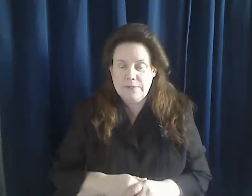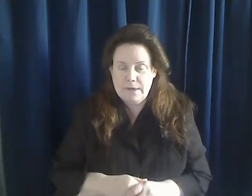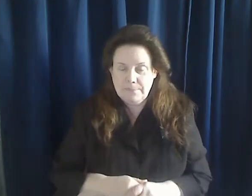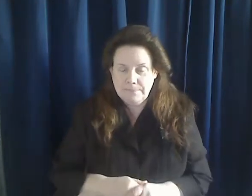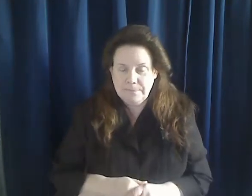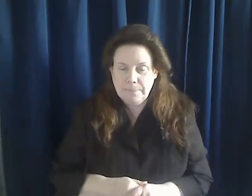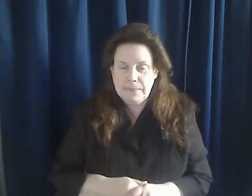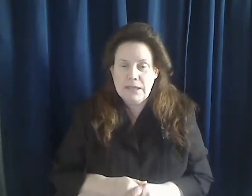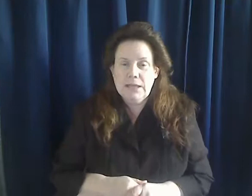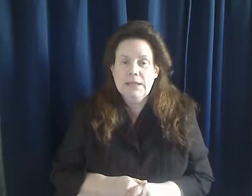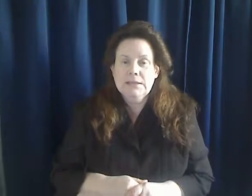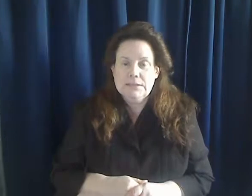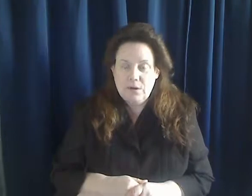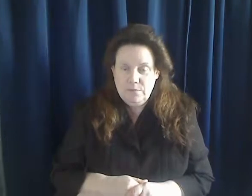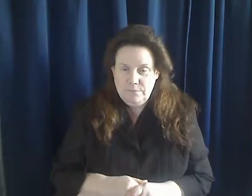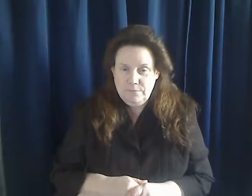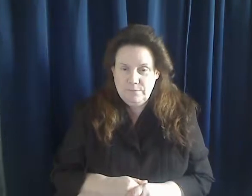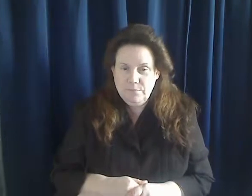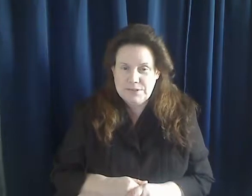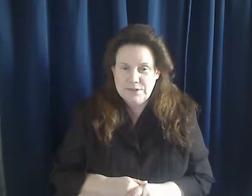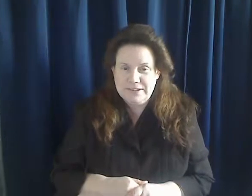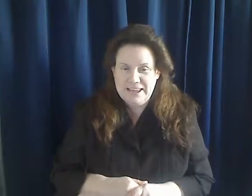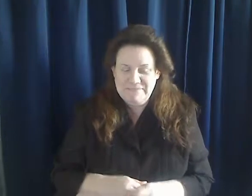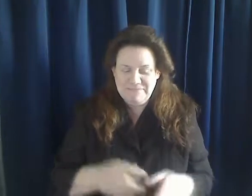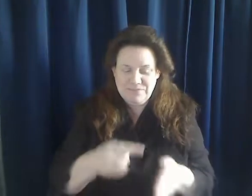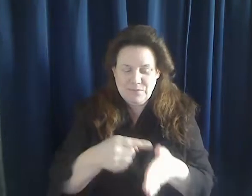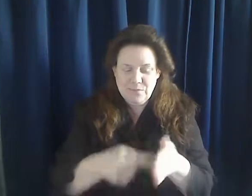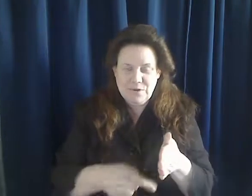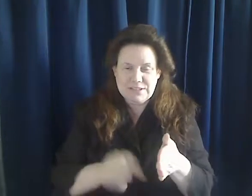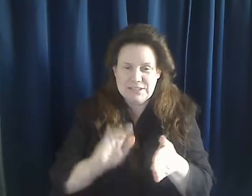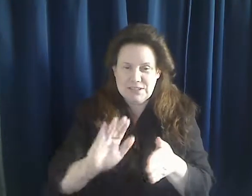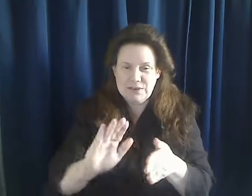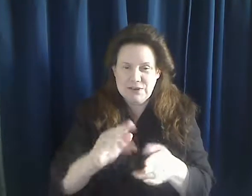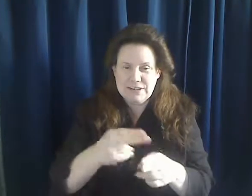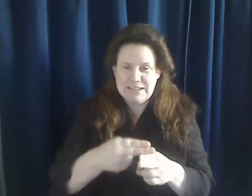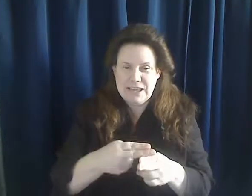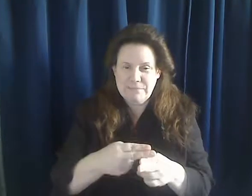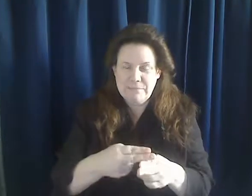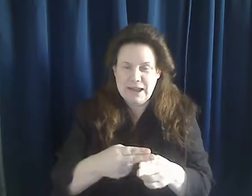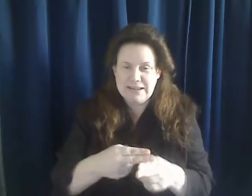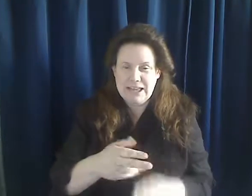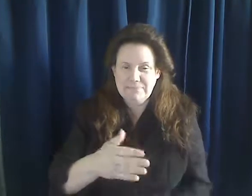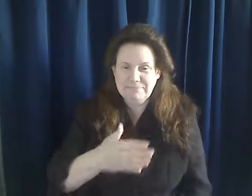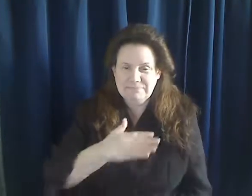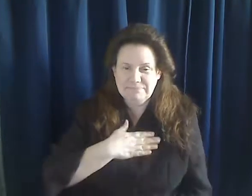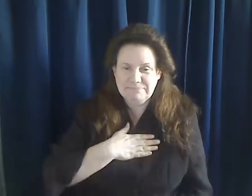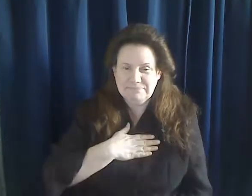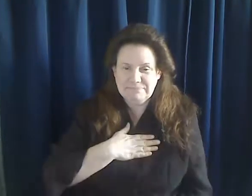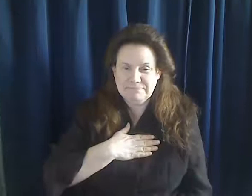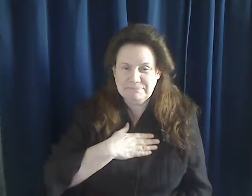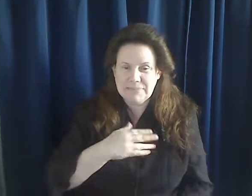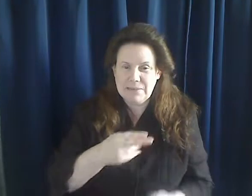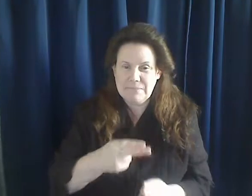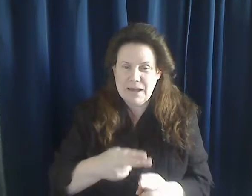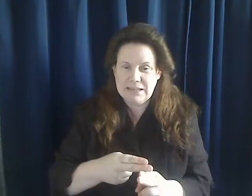them. So, what's your name? What's your name? My name? My